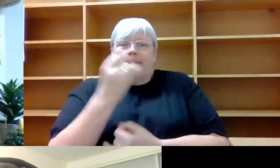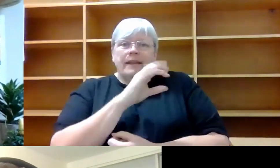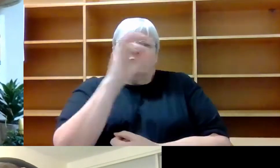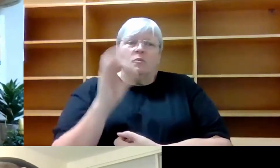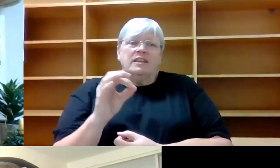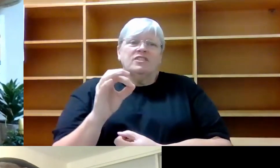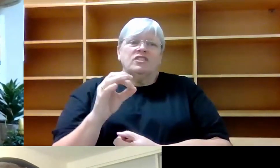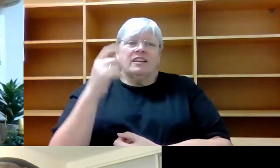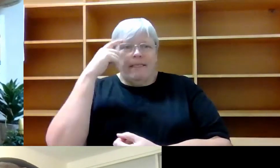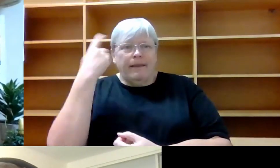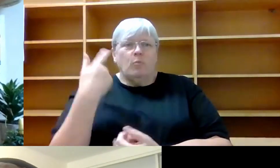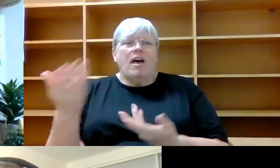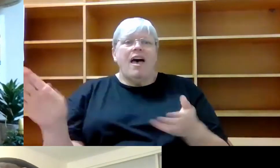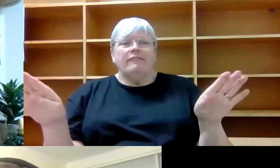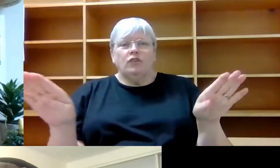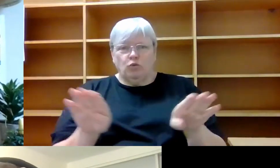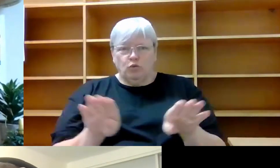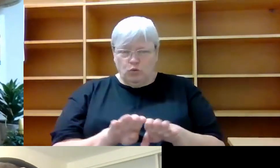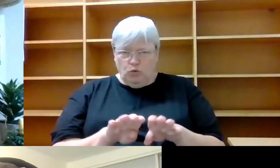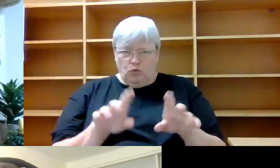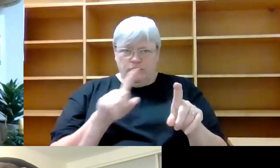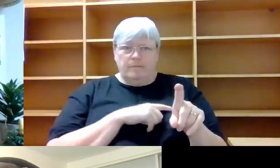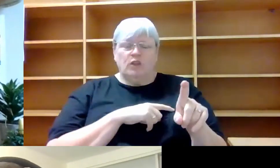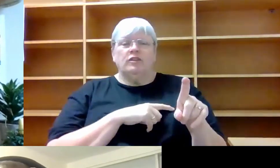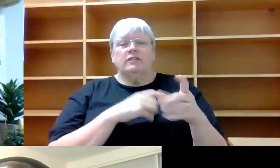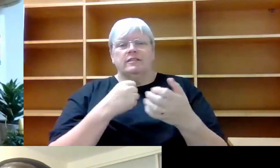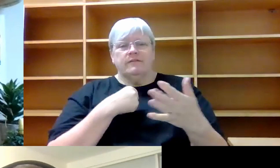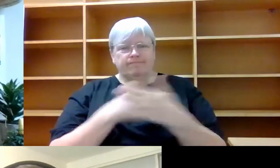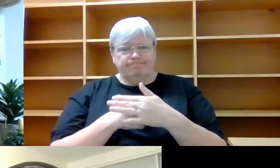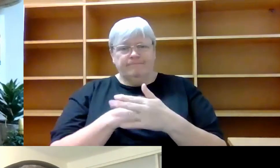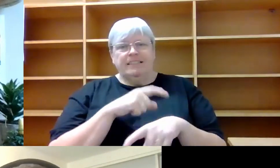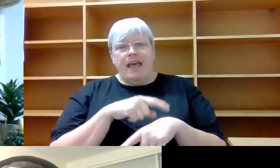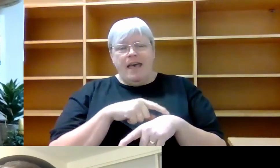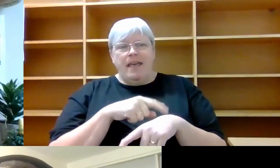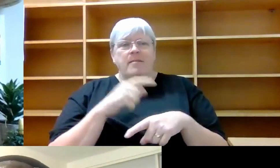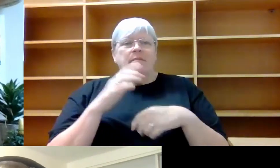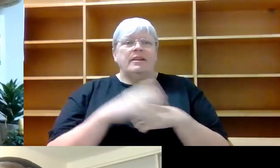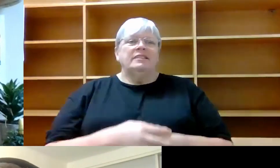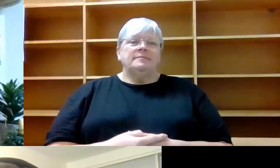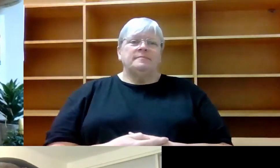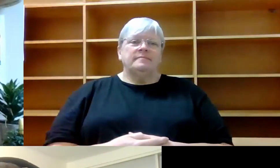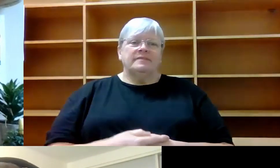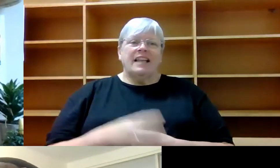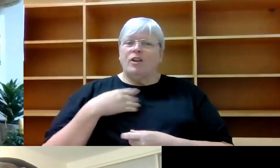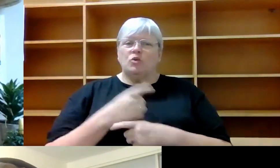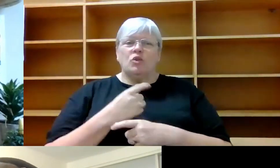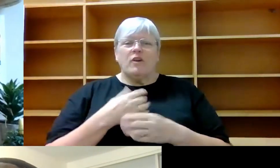we might have to wrap up due to the cruel constraints of time, although I could keep talking for many more